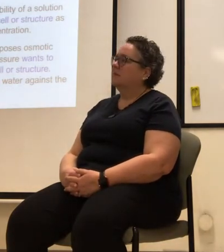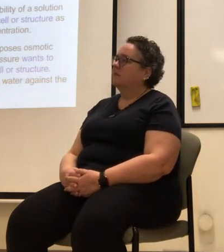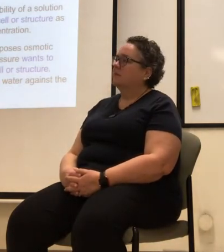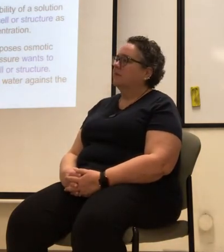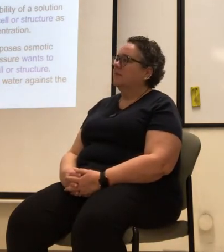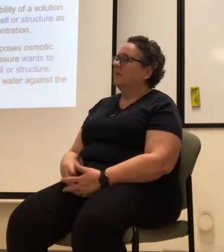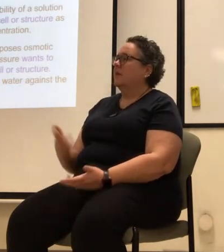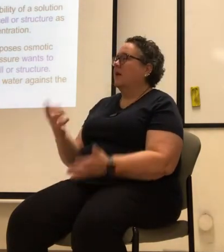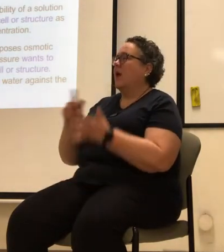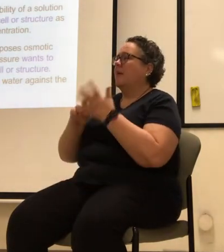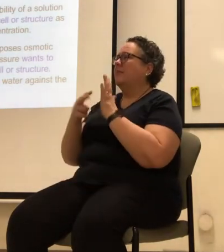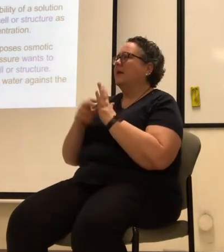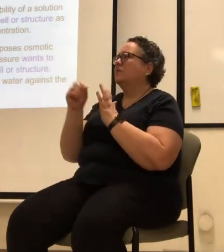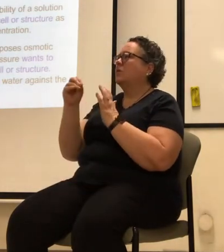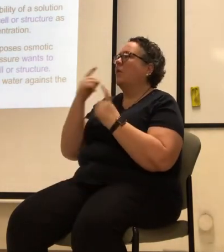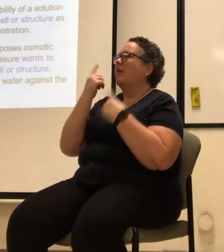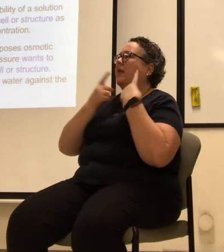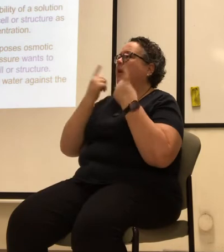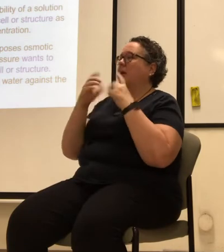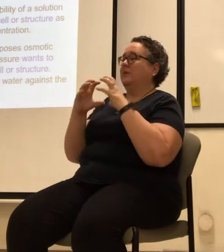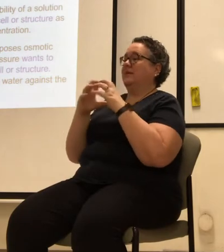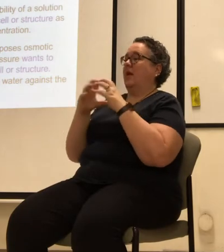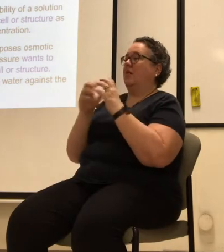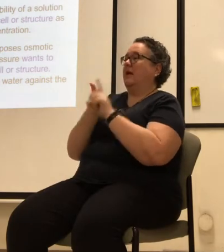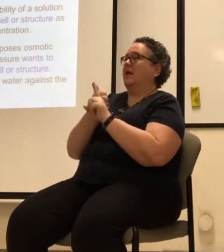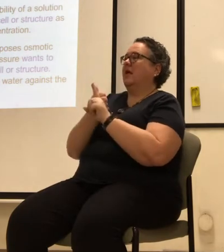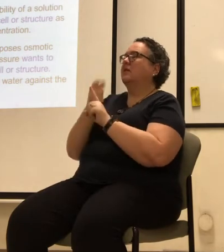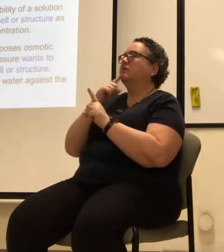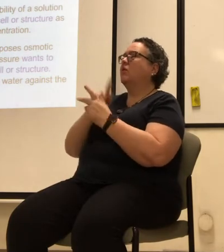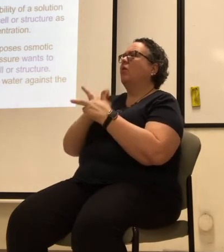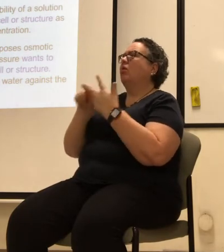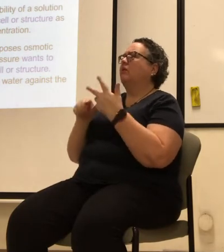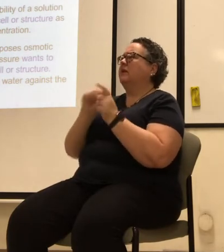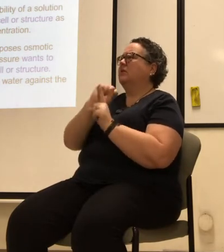I mean, so I guess think of a cell again. Well, let me give you three scenarios.